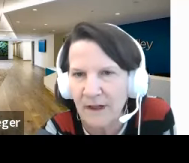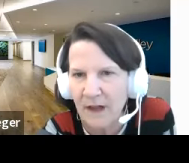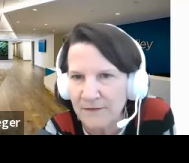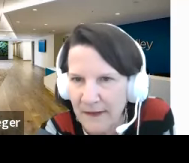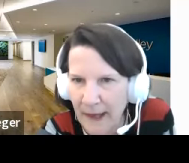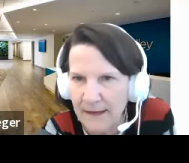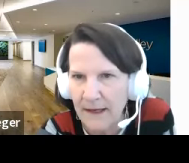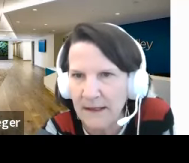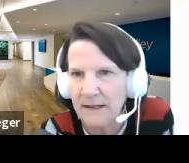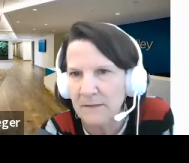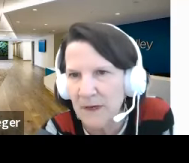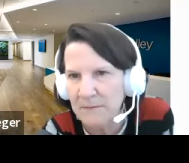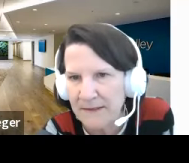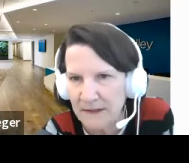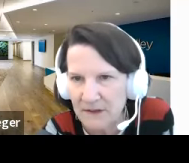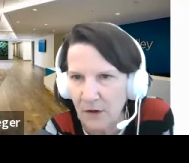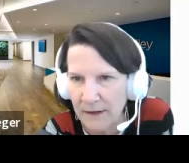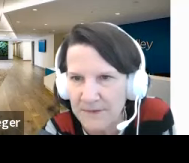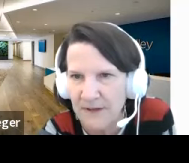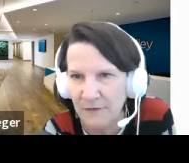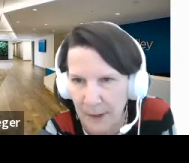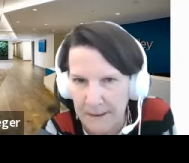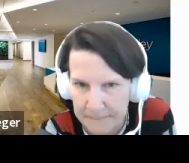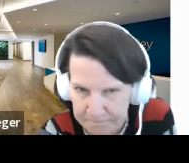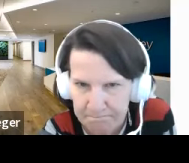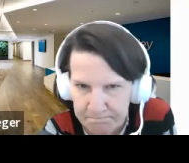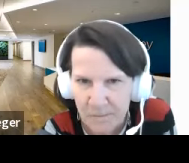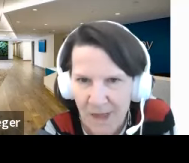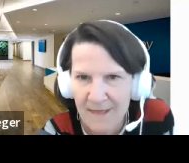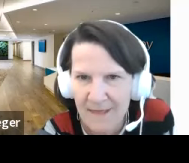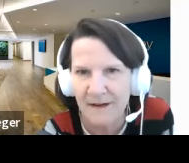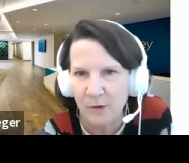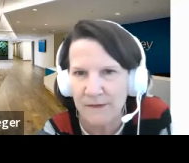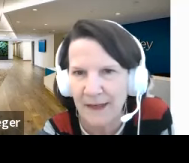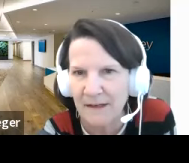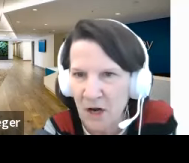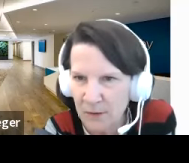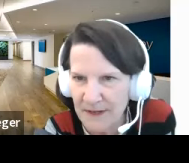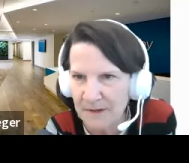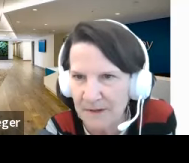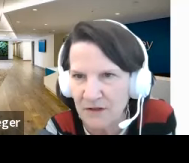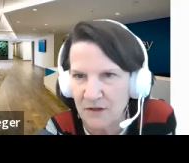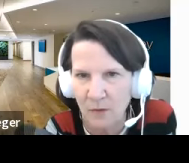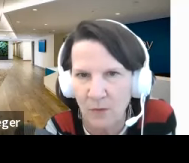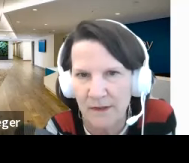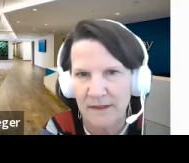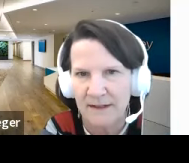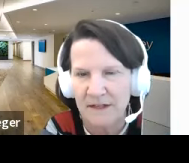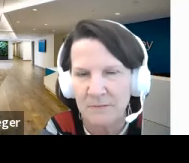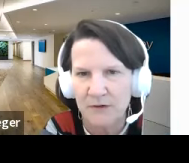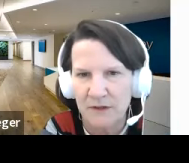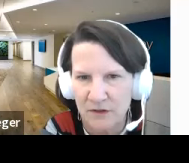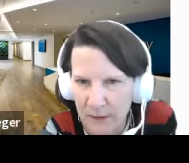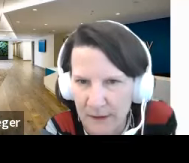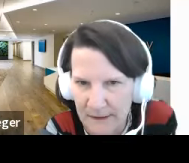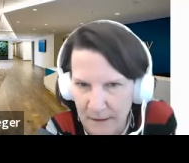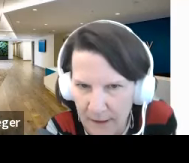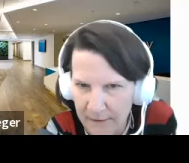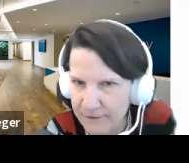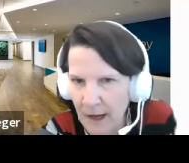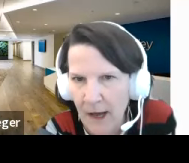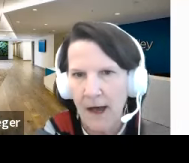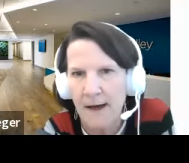enjoy life again. And he basically taught himself Braille, and therefore then was able to do one of the things he most enjoyed